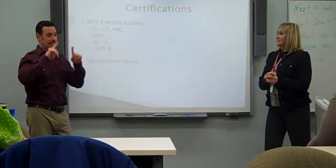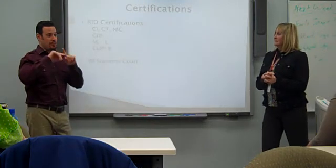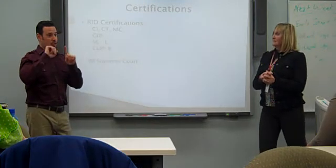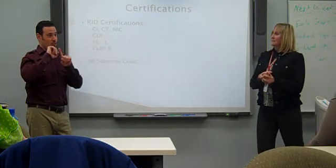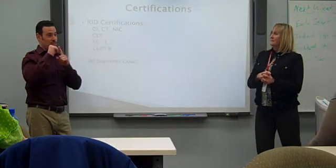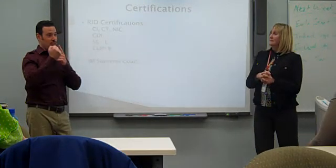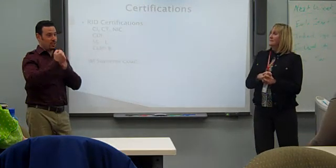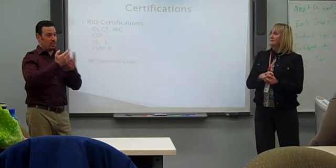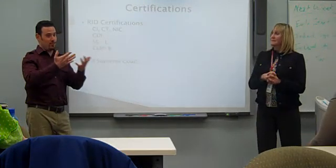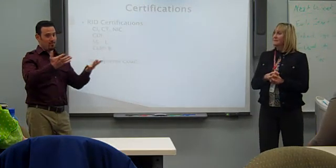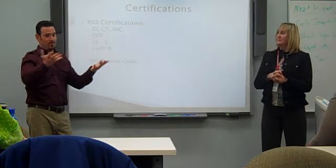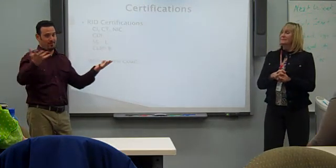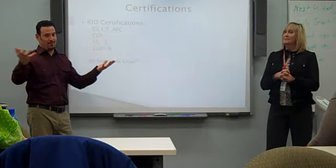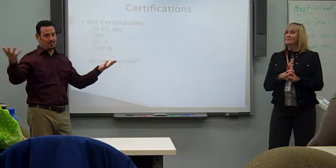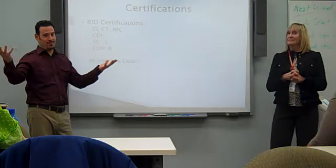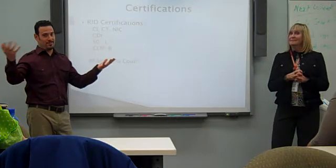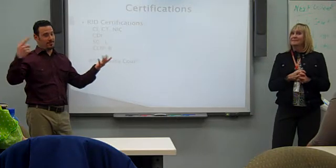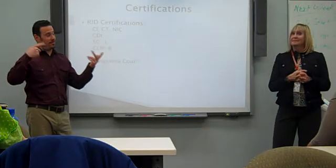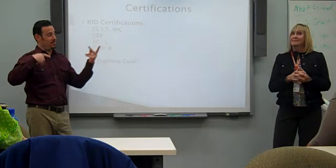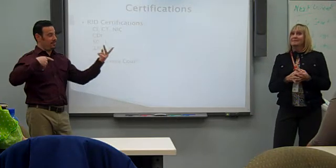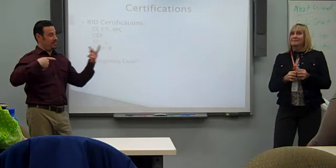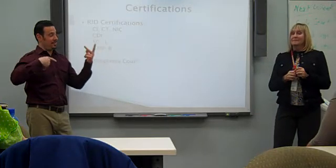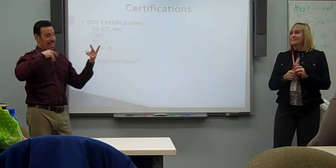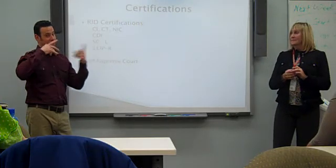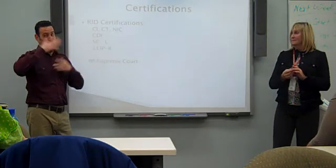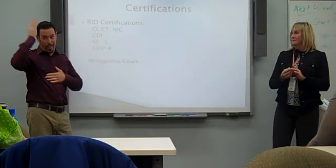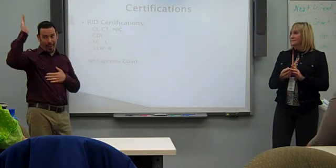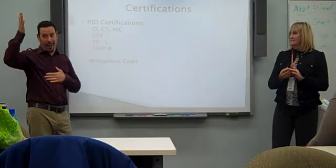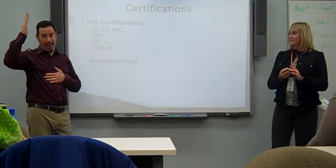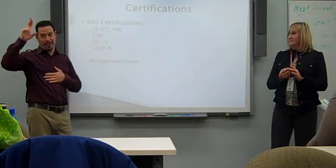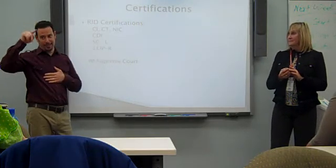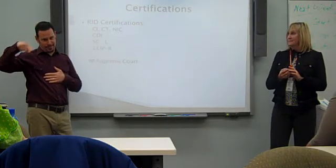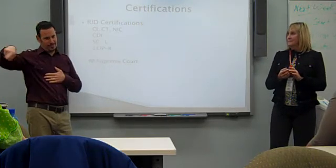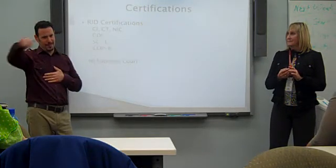Think of any other? There's so many different situations.